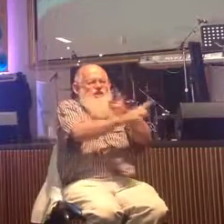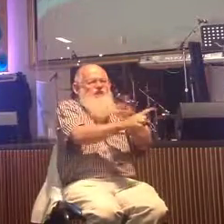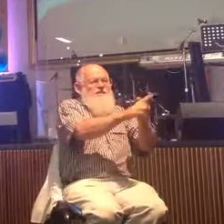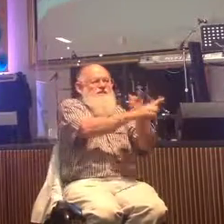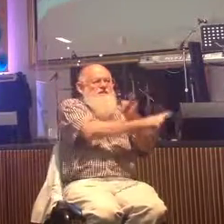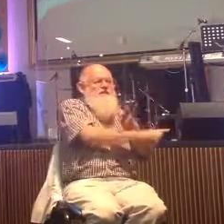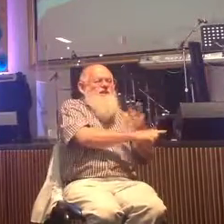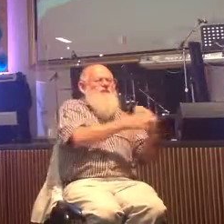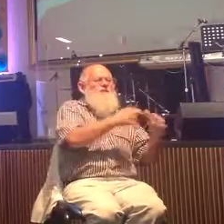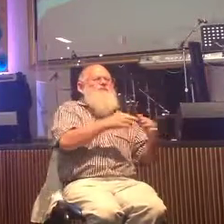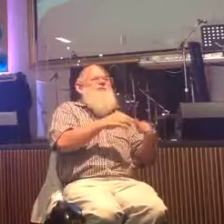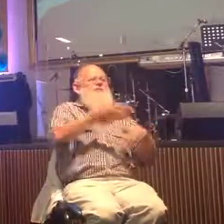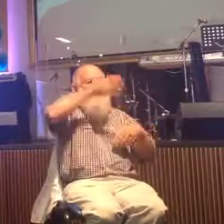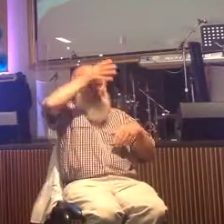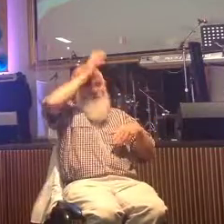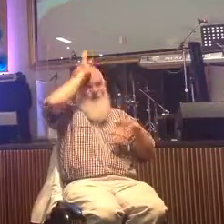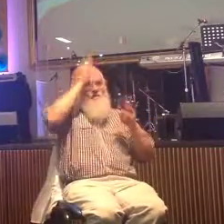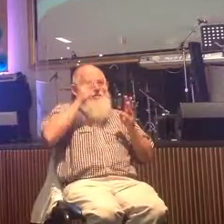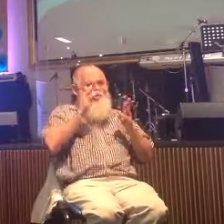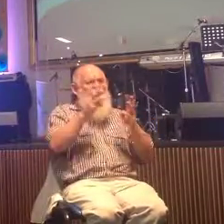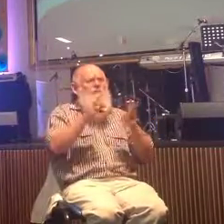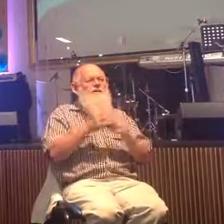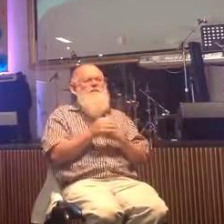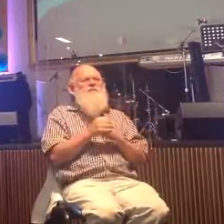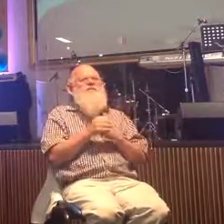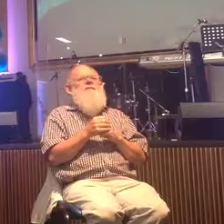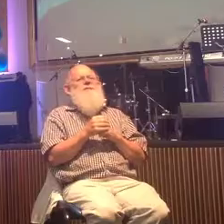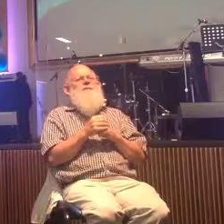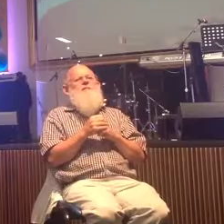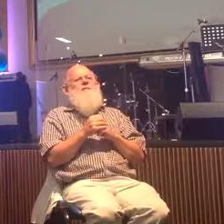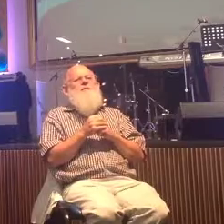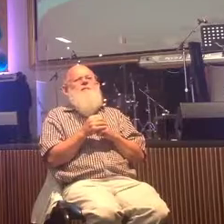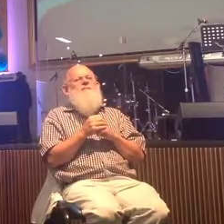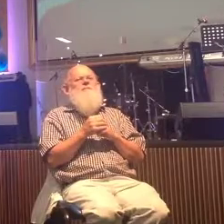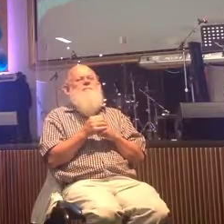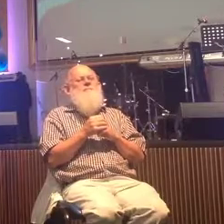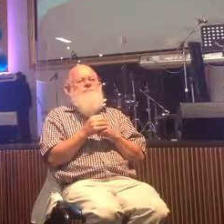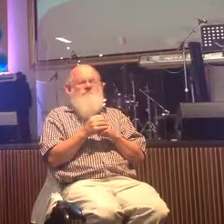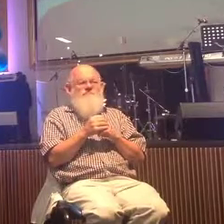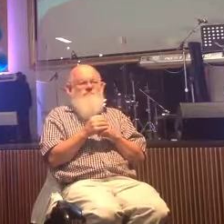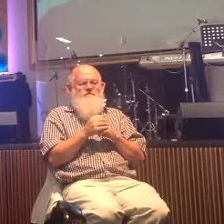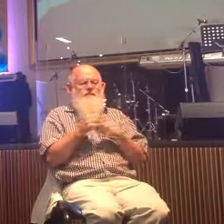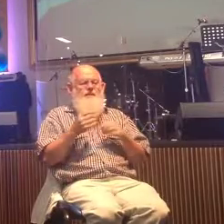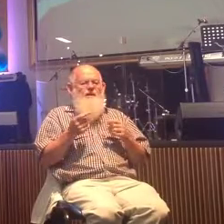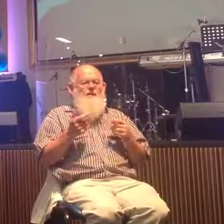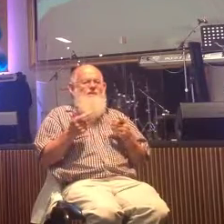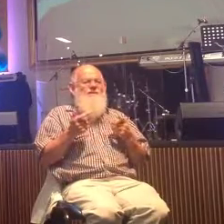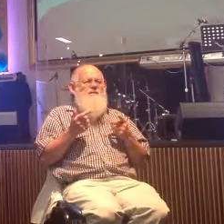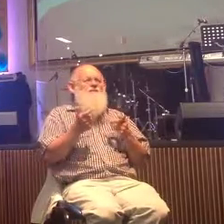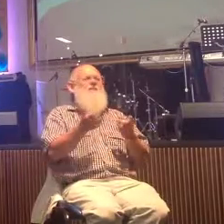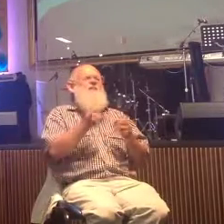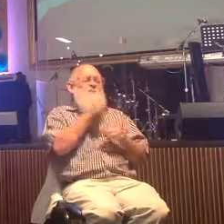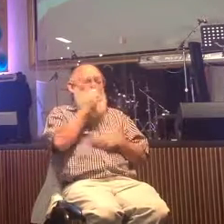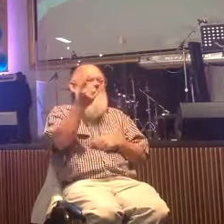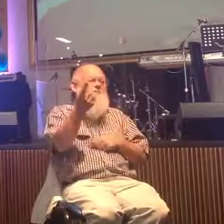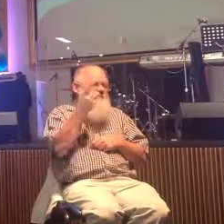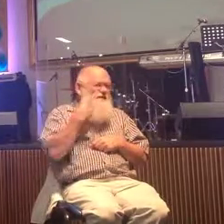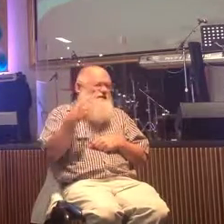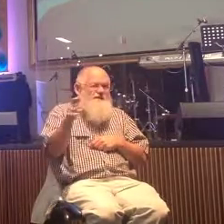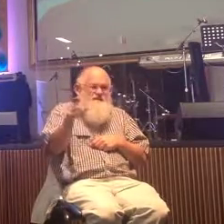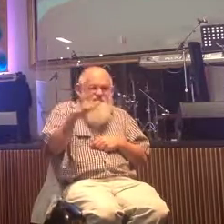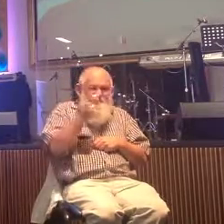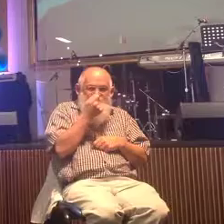allowances for the Jewish people, like, oh, come into the temple, we're not going to eat any pig in the temple, so you can come and be part of it. This